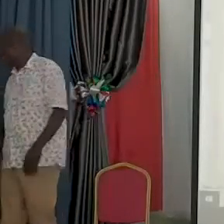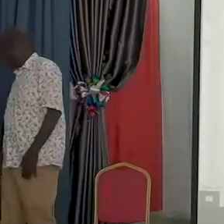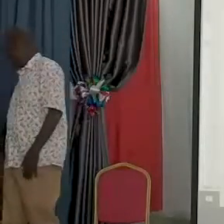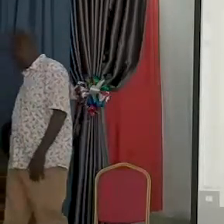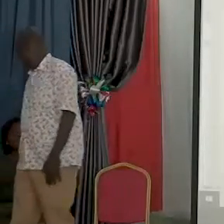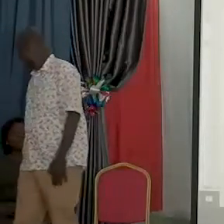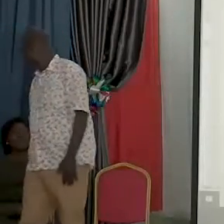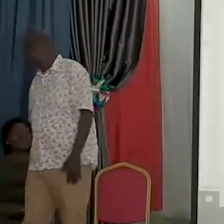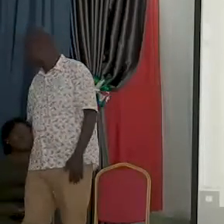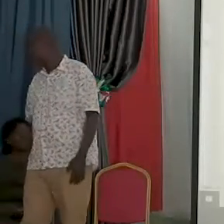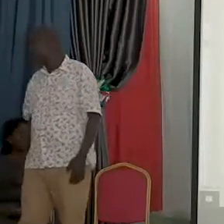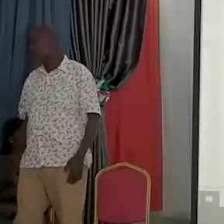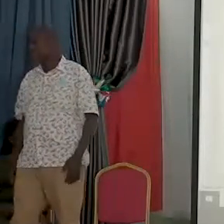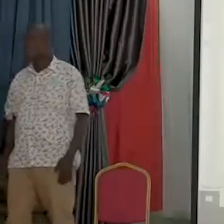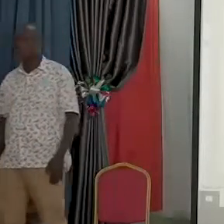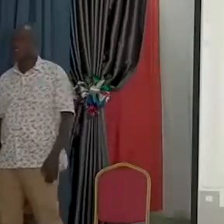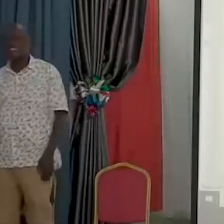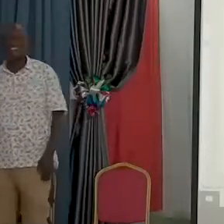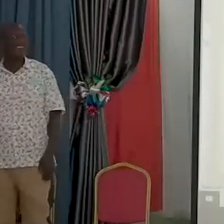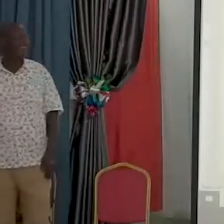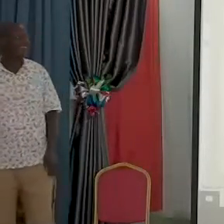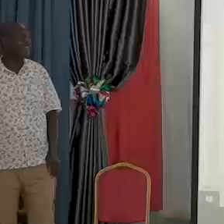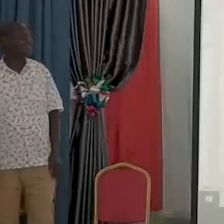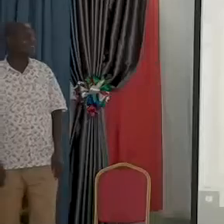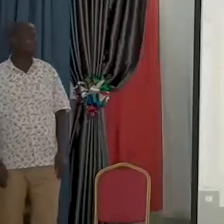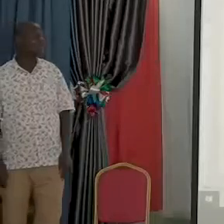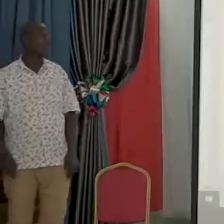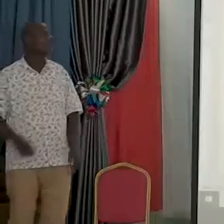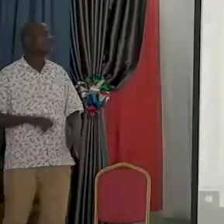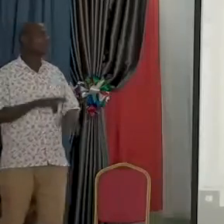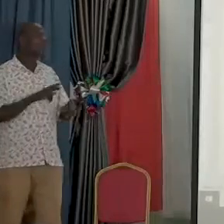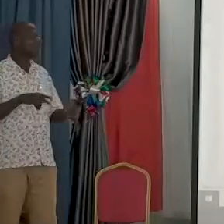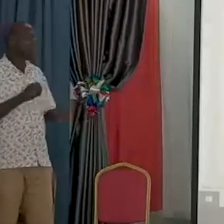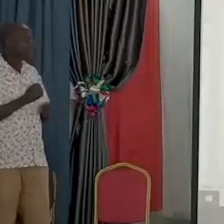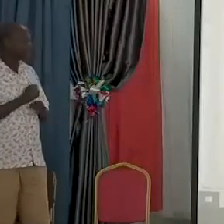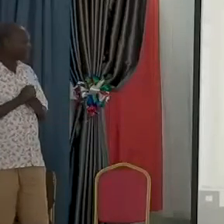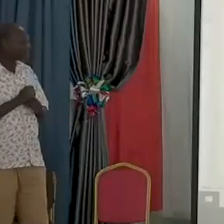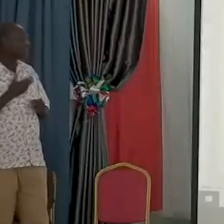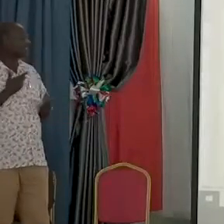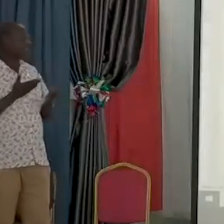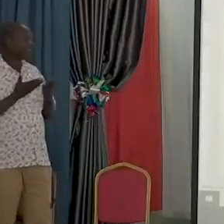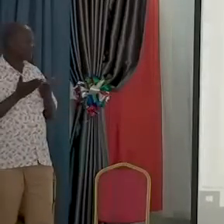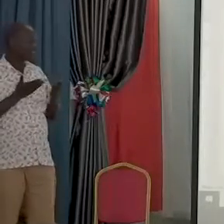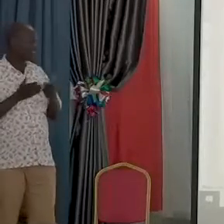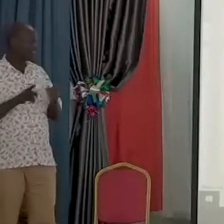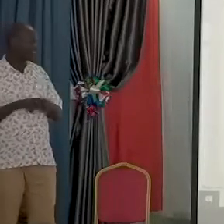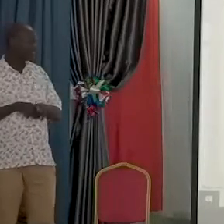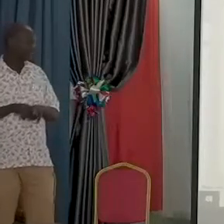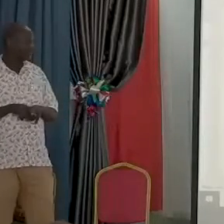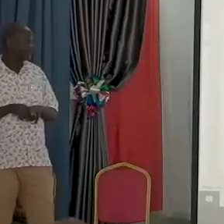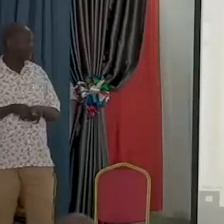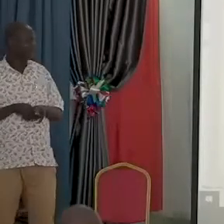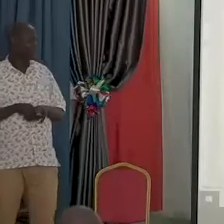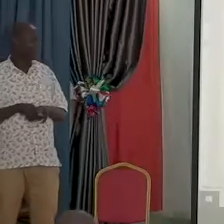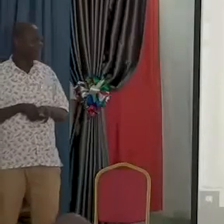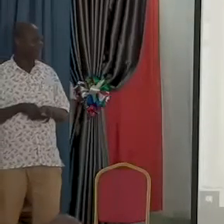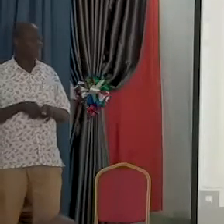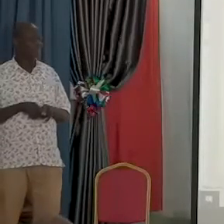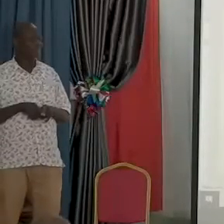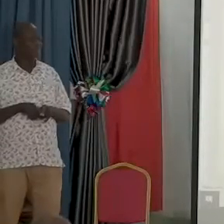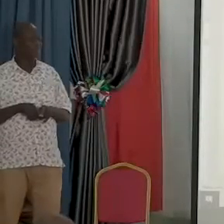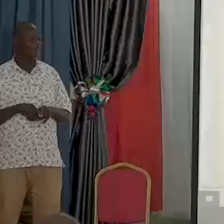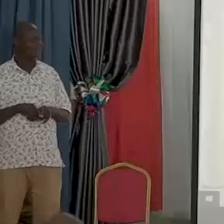Wait, yeah, we're going to teach our kids to do that one. We do. We have them take their stuff to the sink. Do you have them like mop the